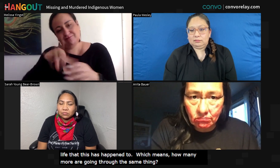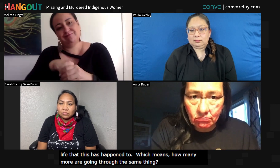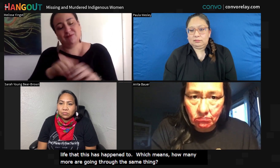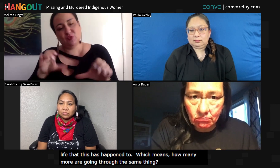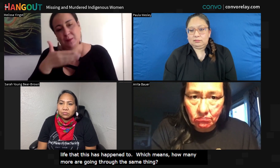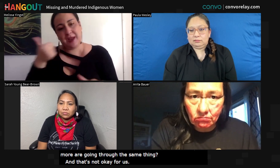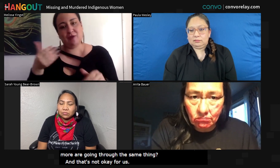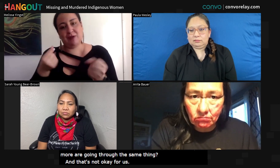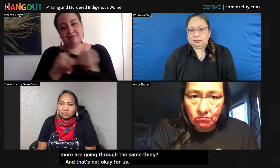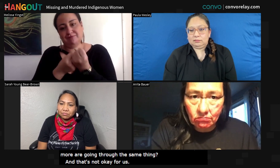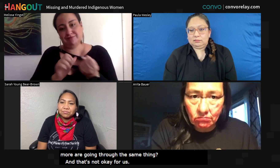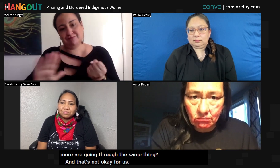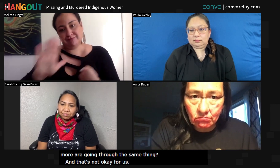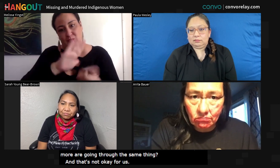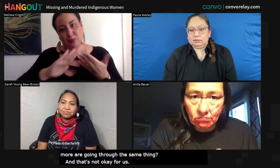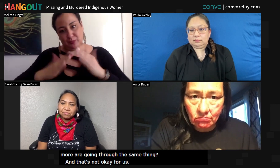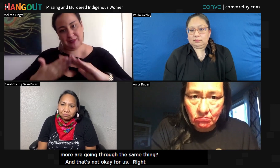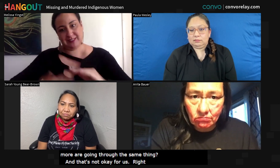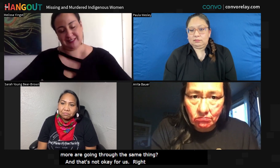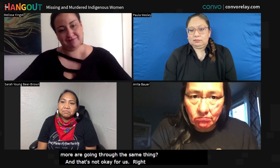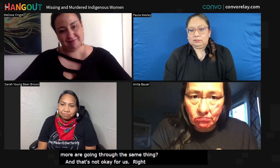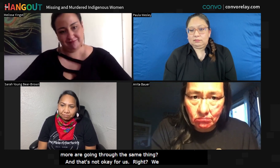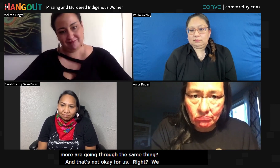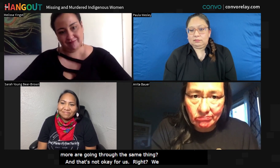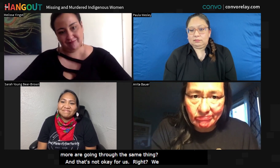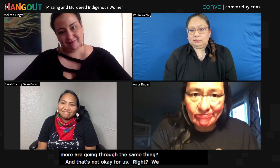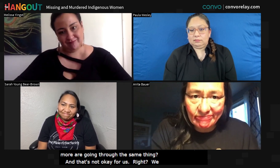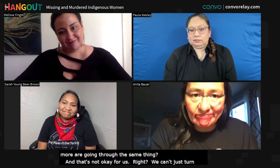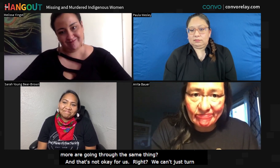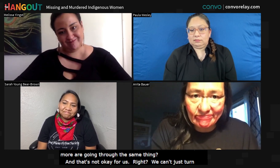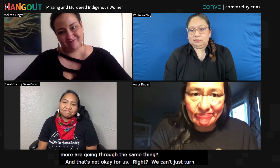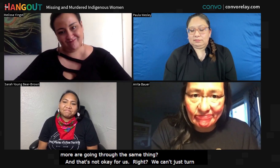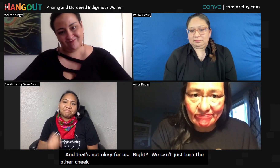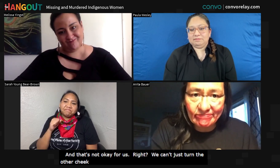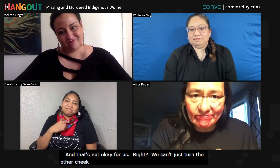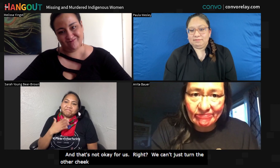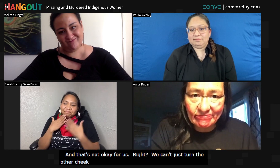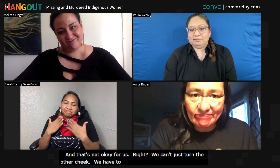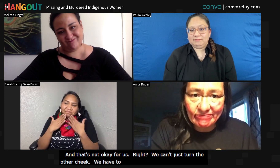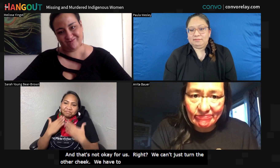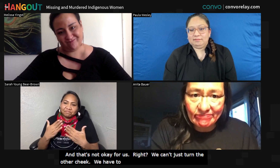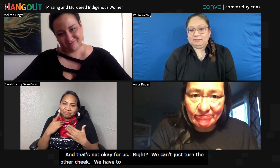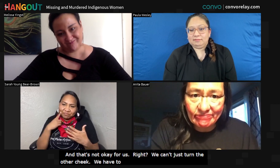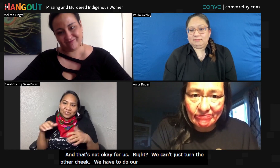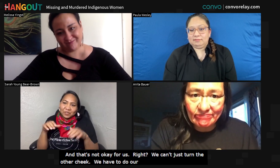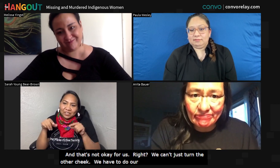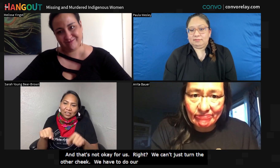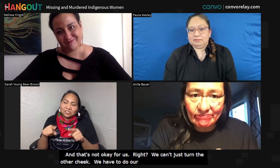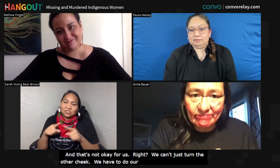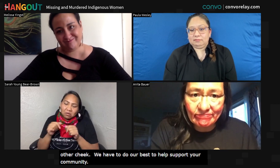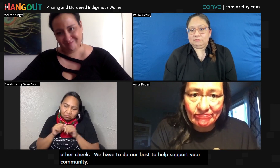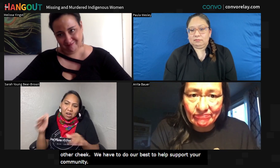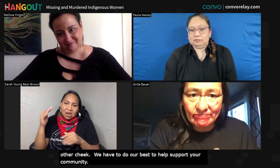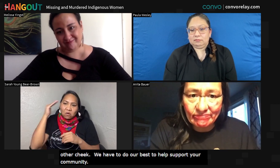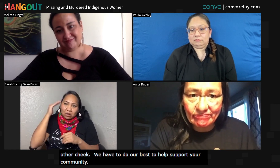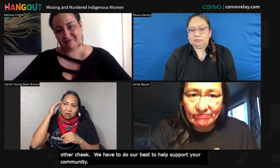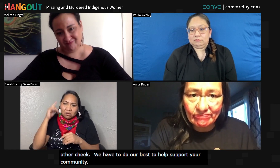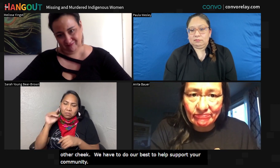just turn the other cheek. We have to do our best to help support your community. And we thank you so much for doing this,